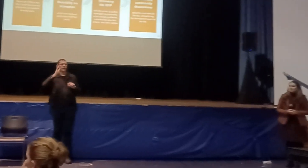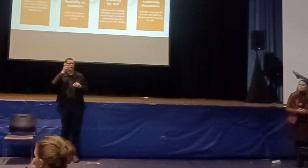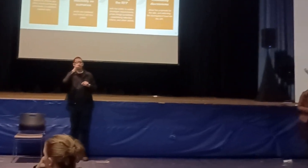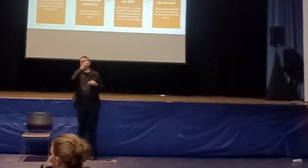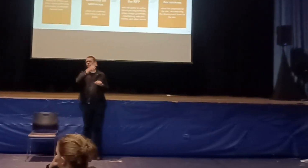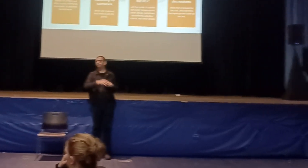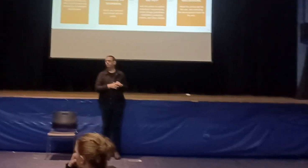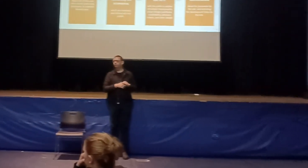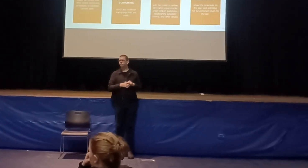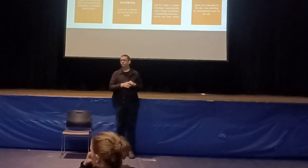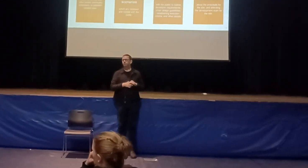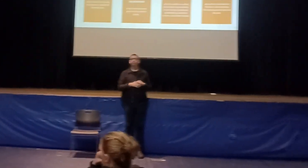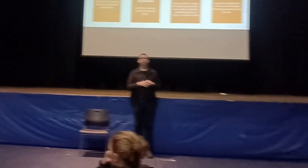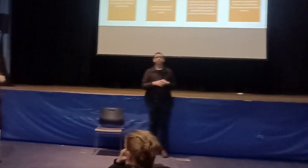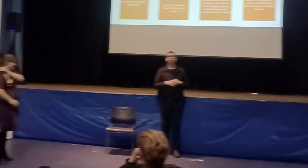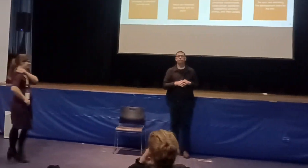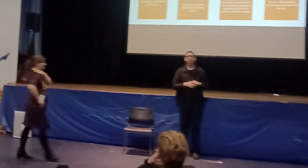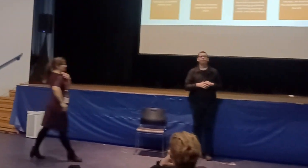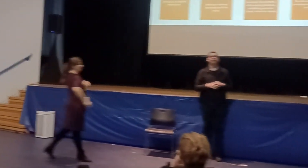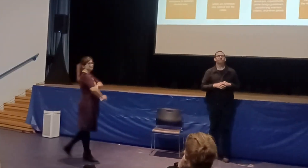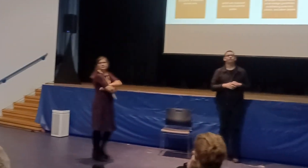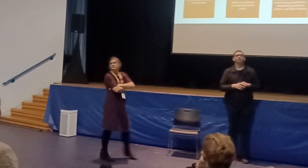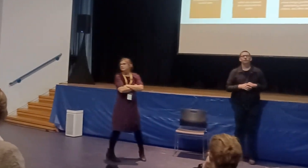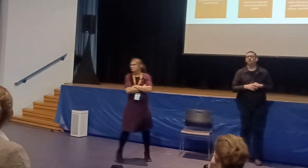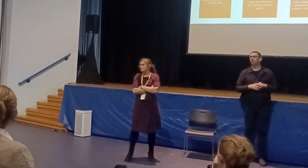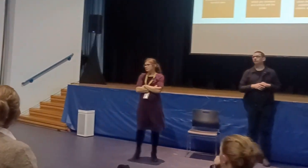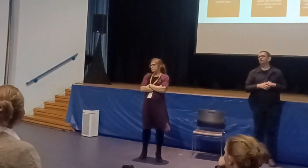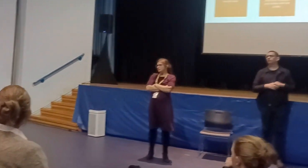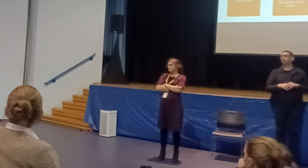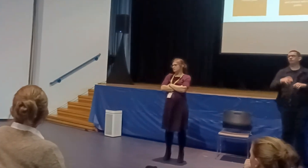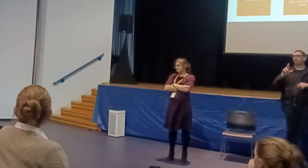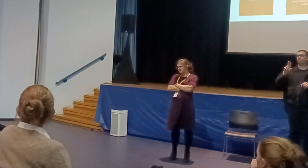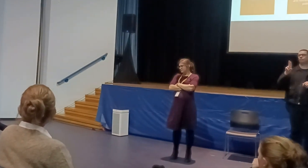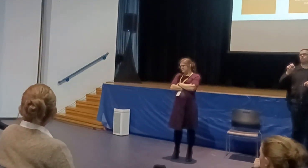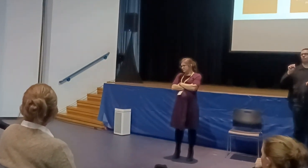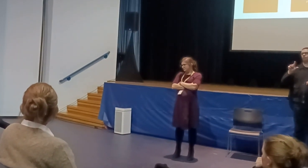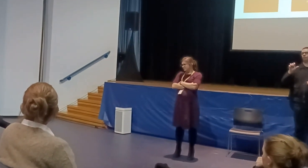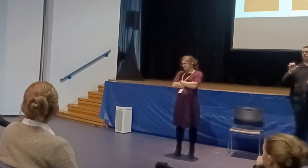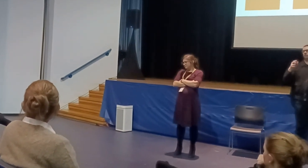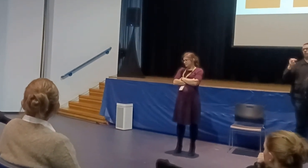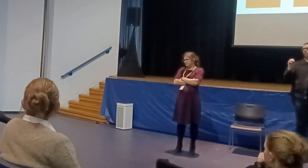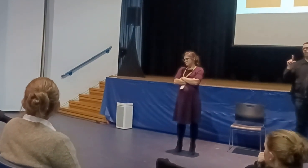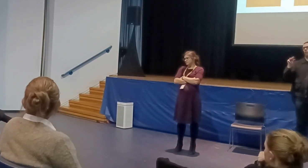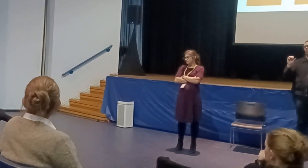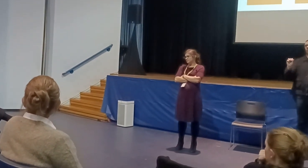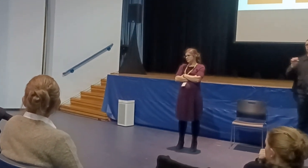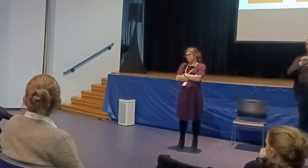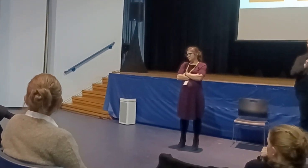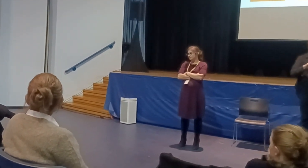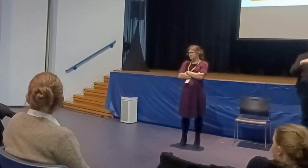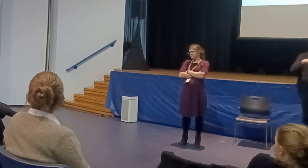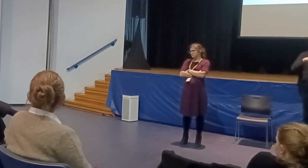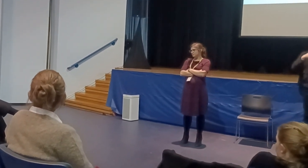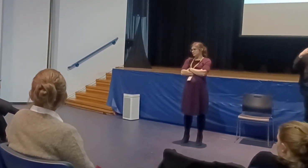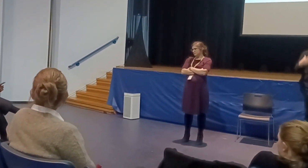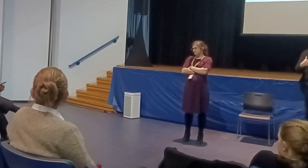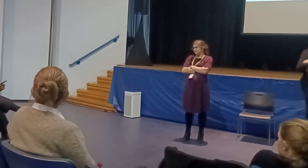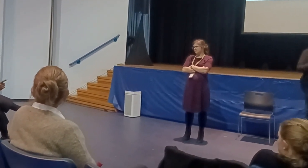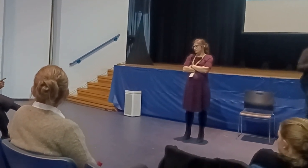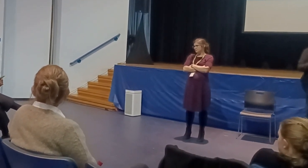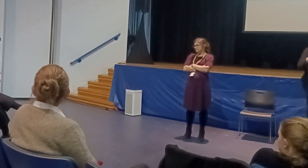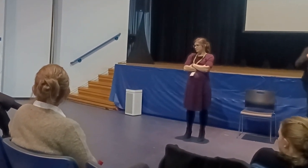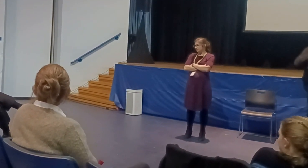Okay, again, my point is, I'm Russell Holmes, I'm the state representative. So my point is, what I was